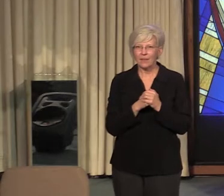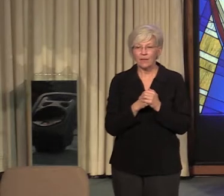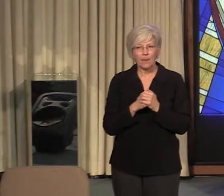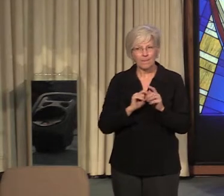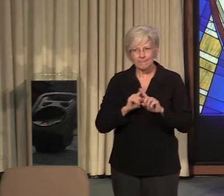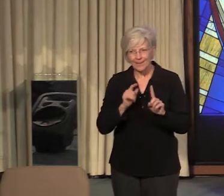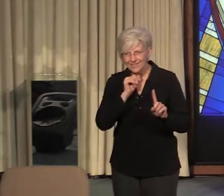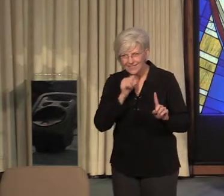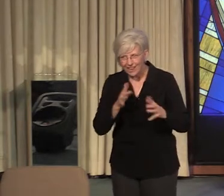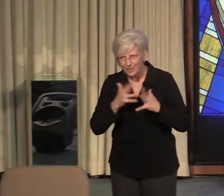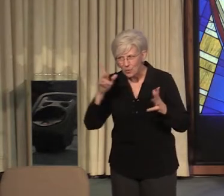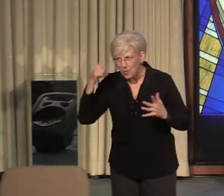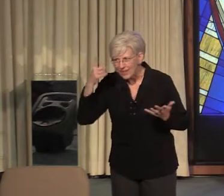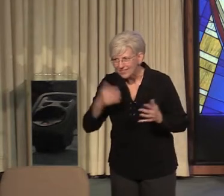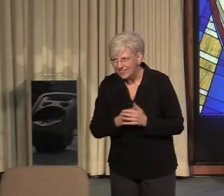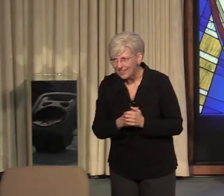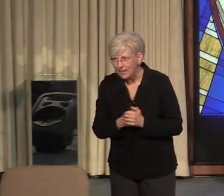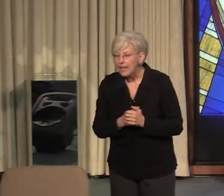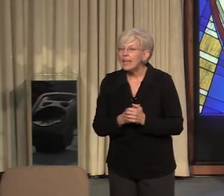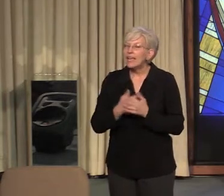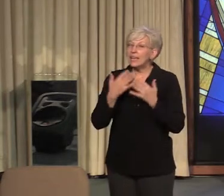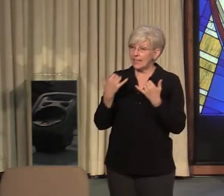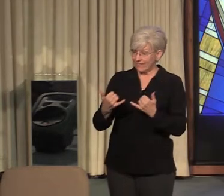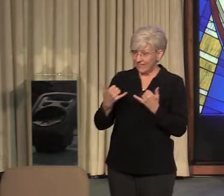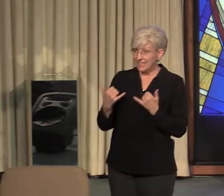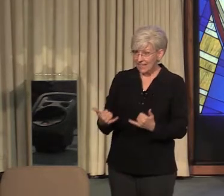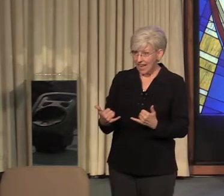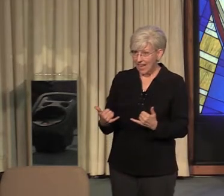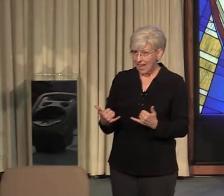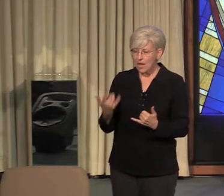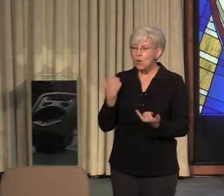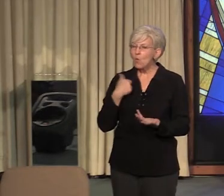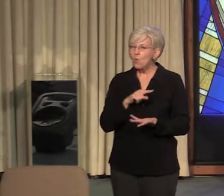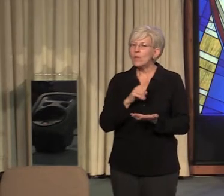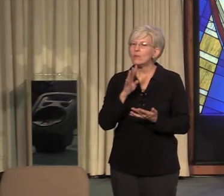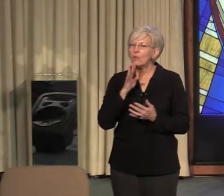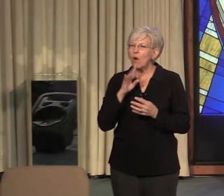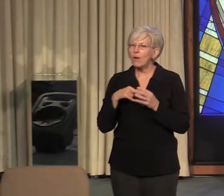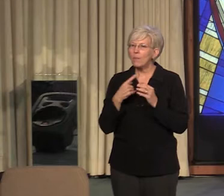But it's not so crazy. I mean, even today, we talk about